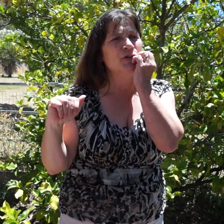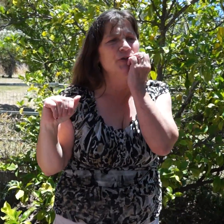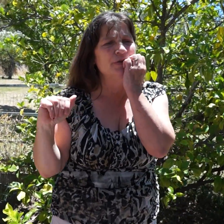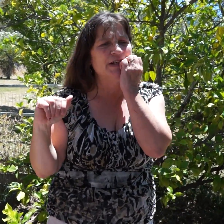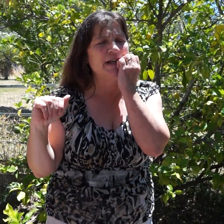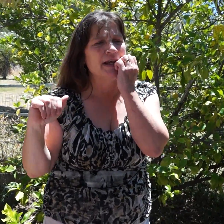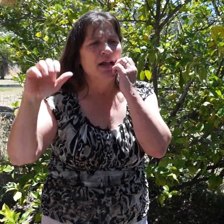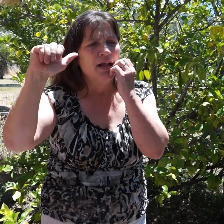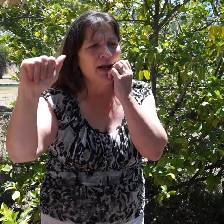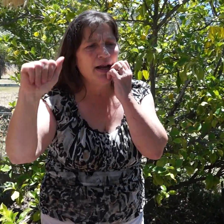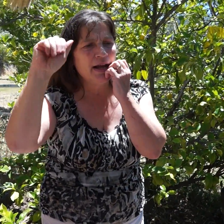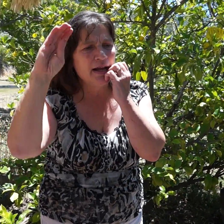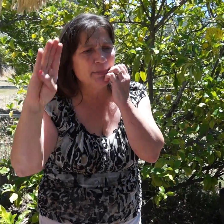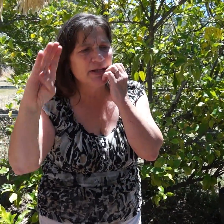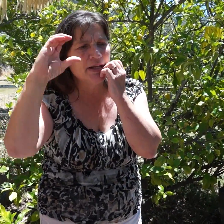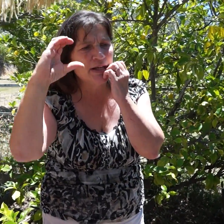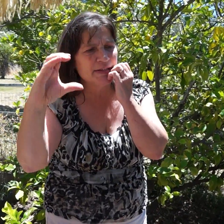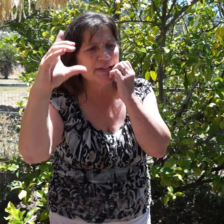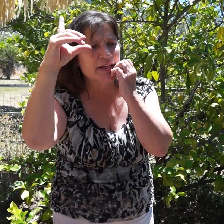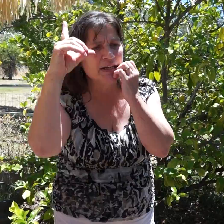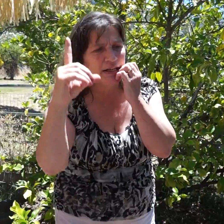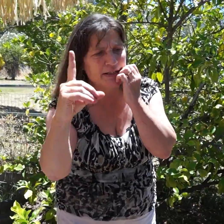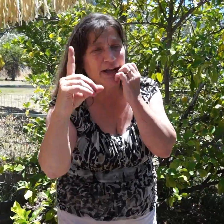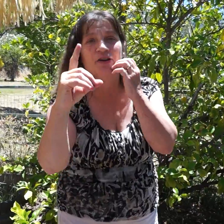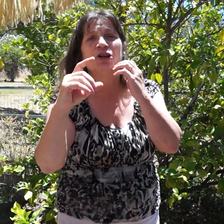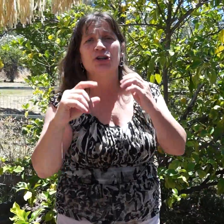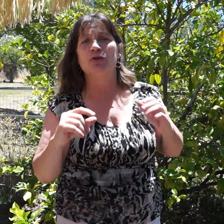do D? A, B, C, D, and you're going to drive